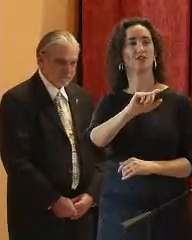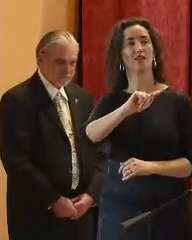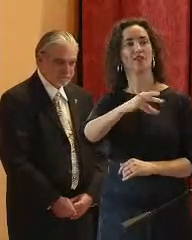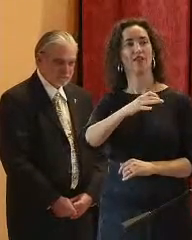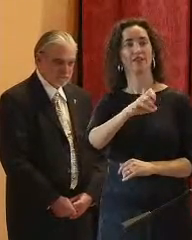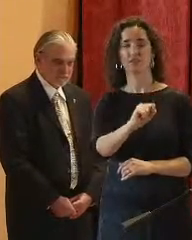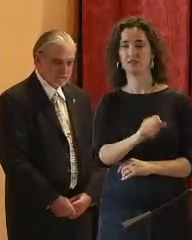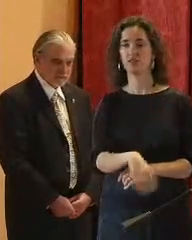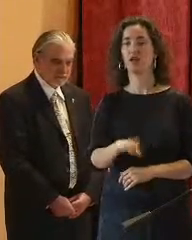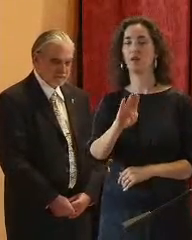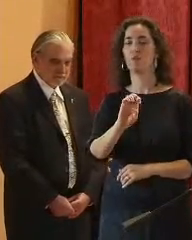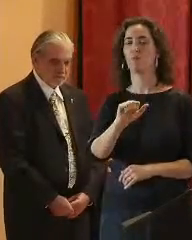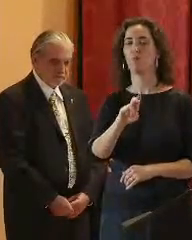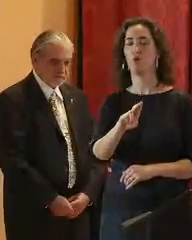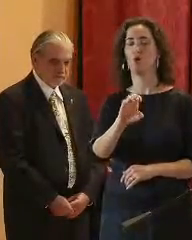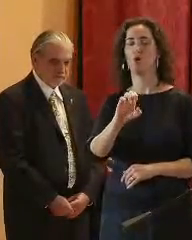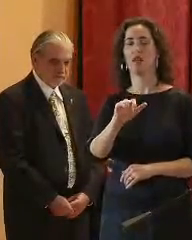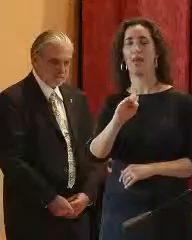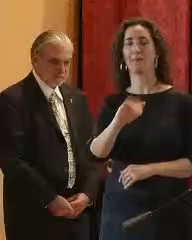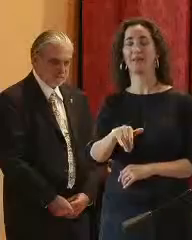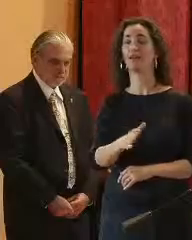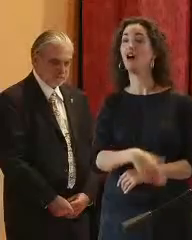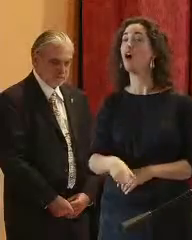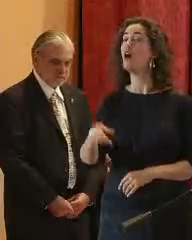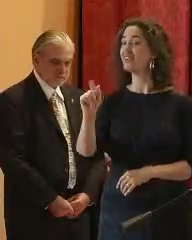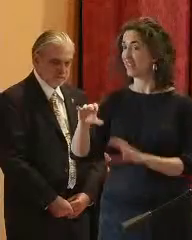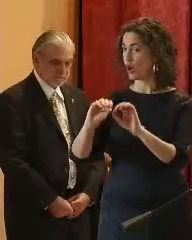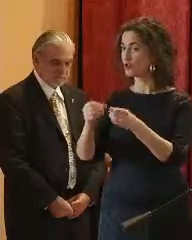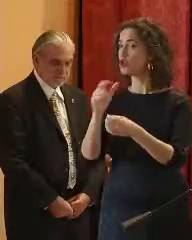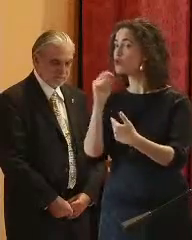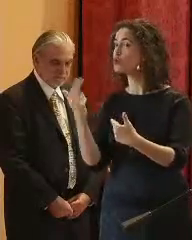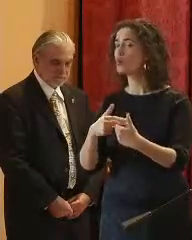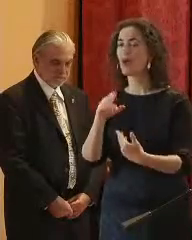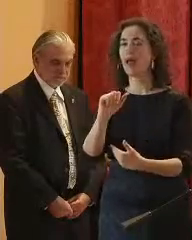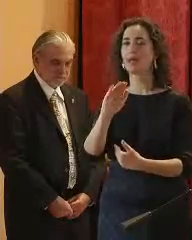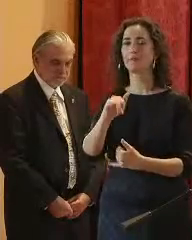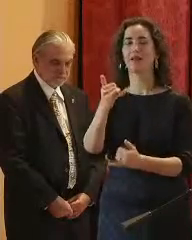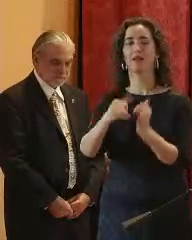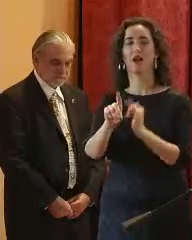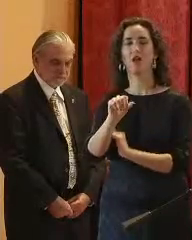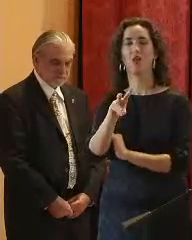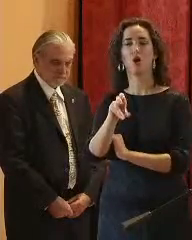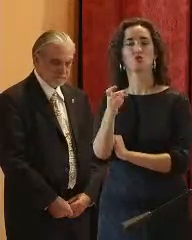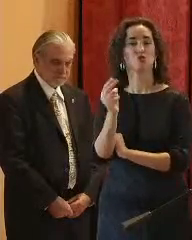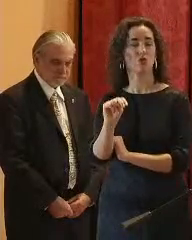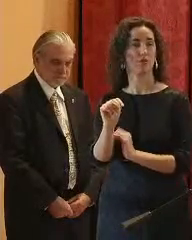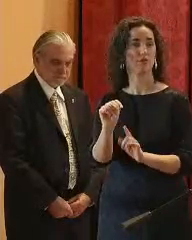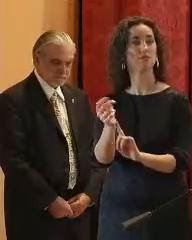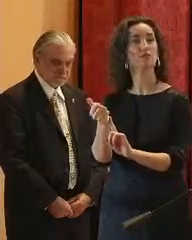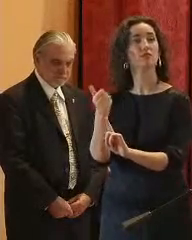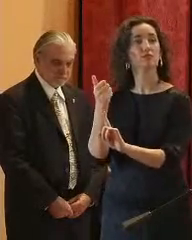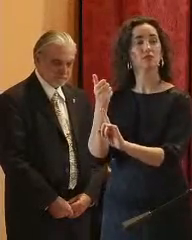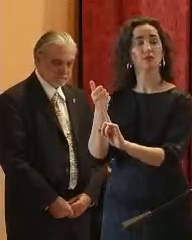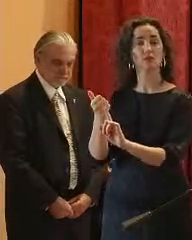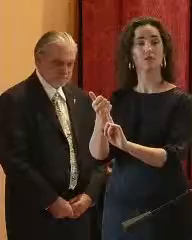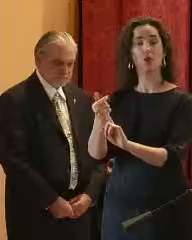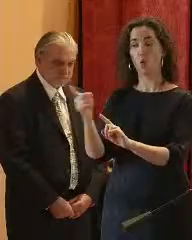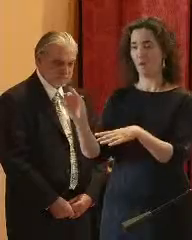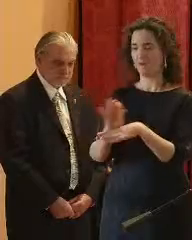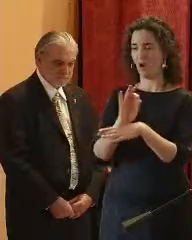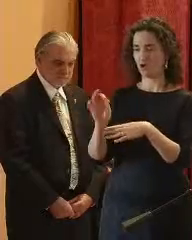Ellerby. Amy Dawson came into this organization as part of one of the functions